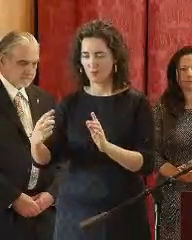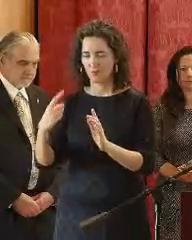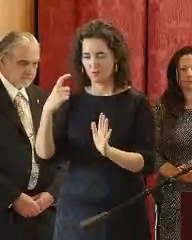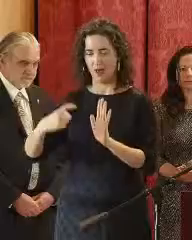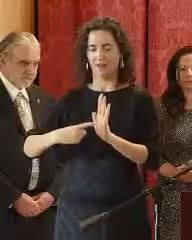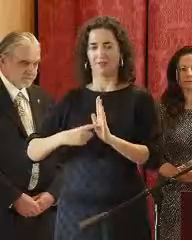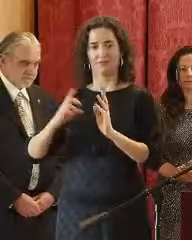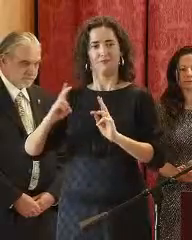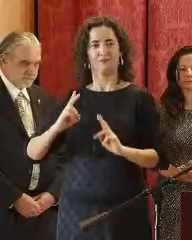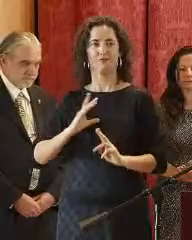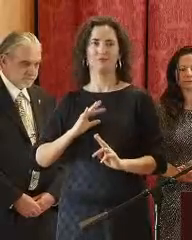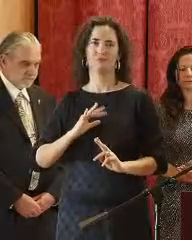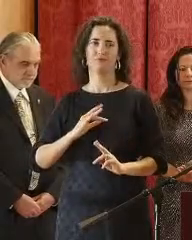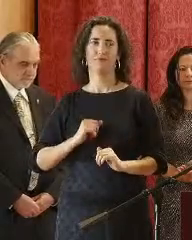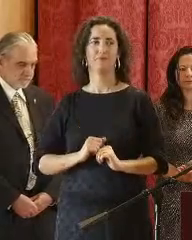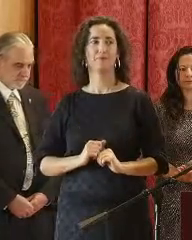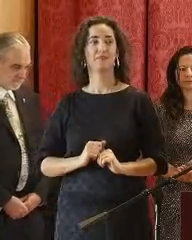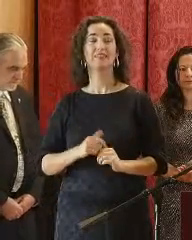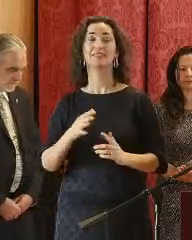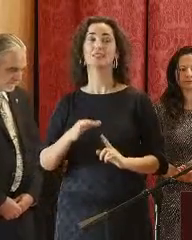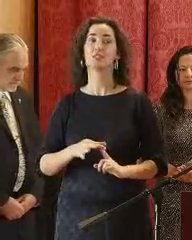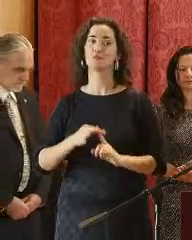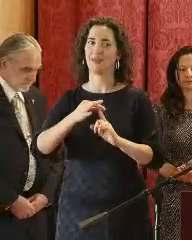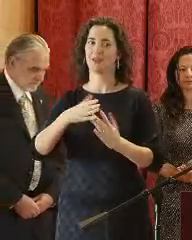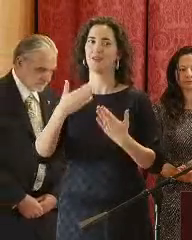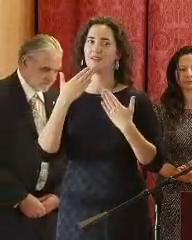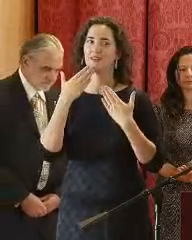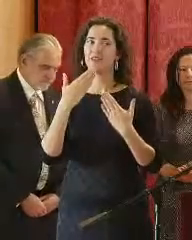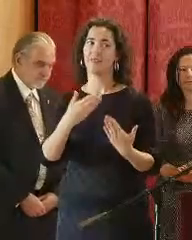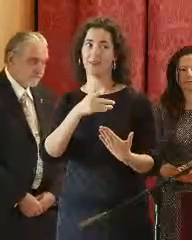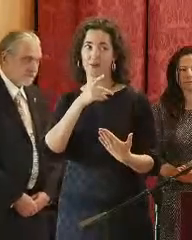I want to thank especially